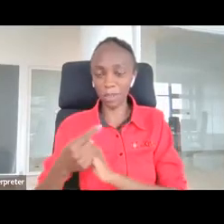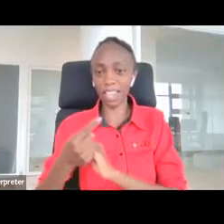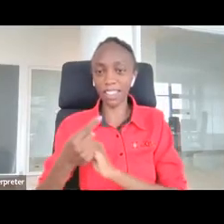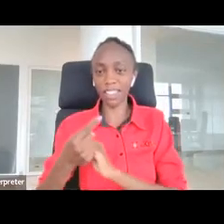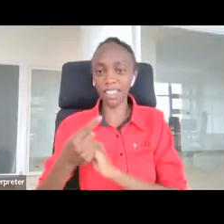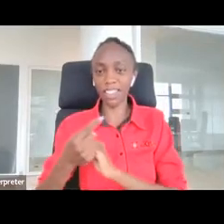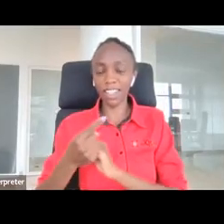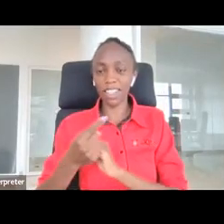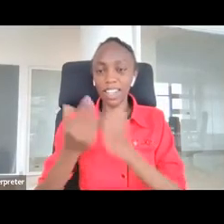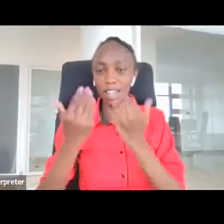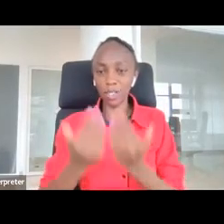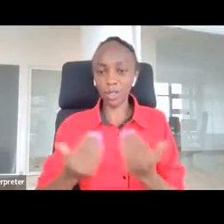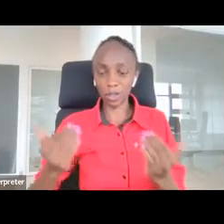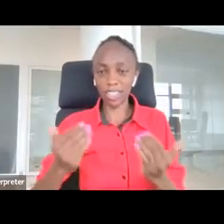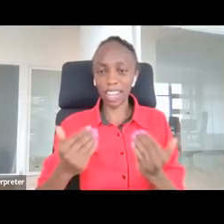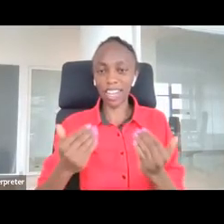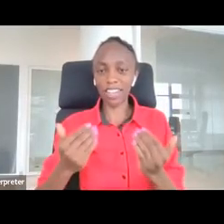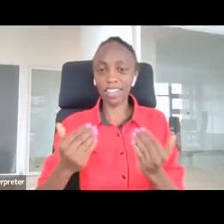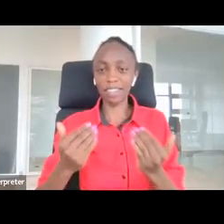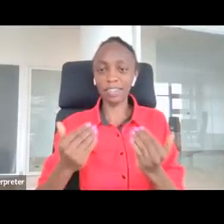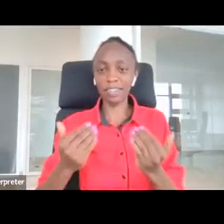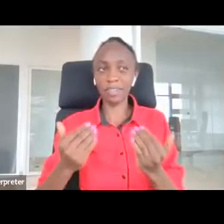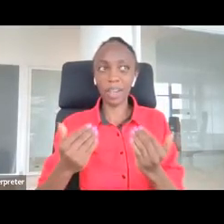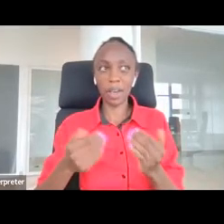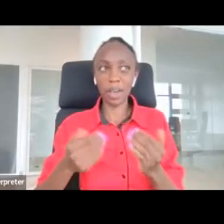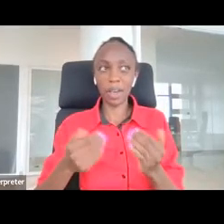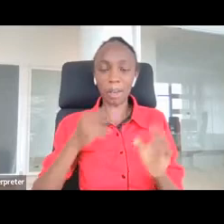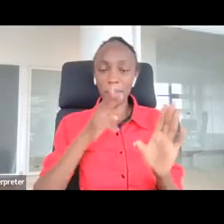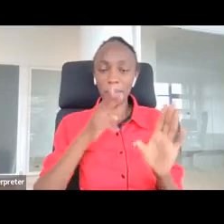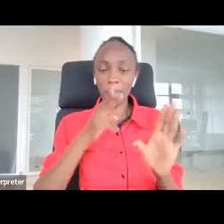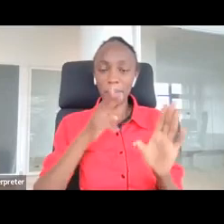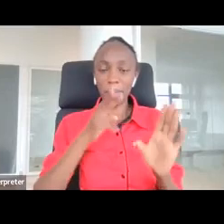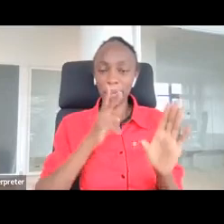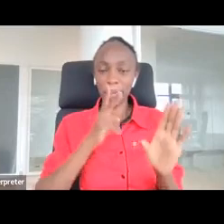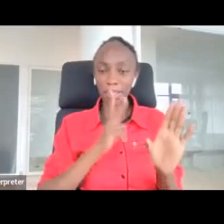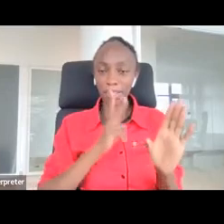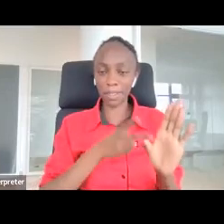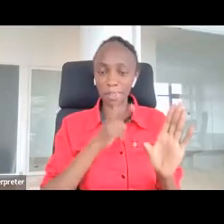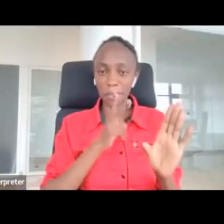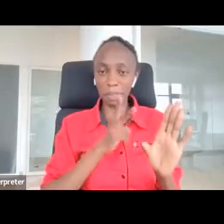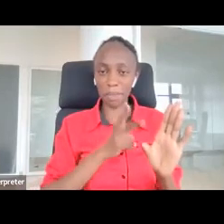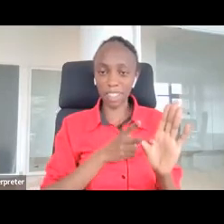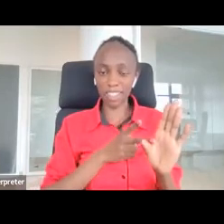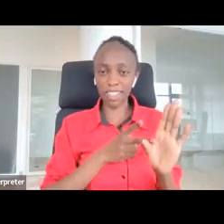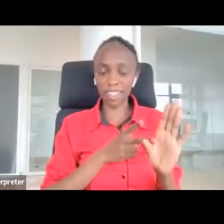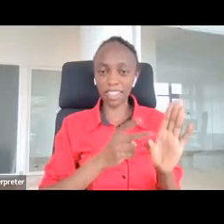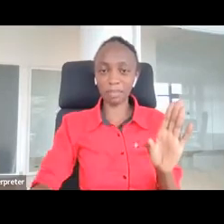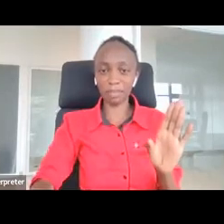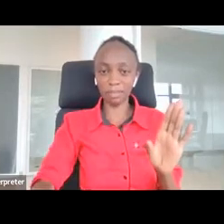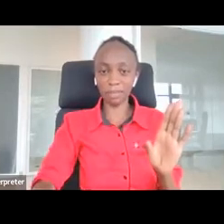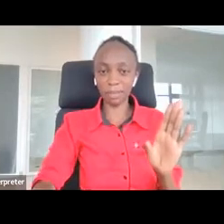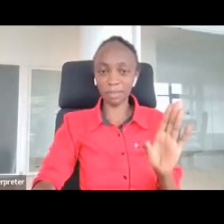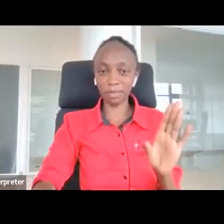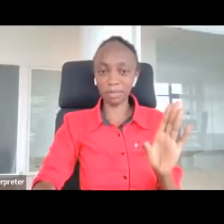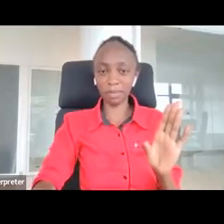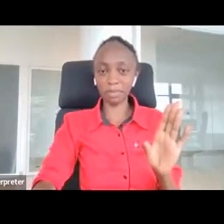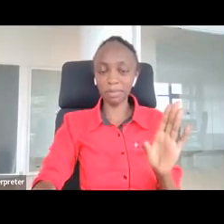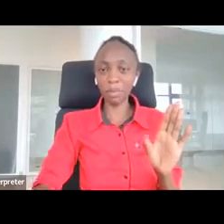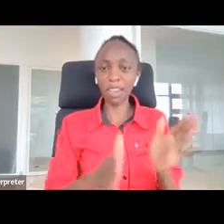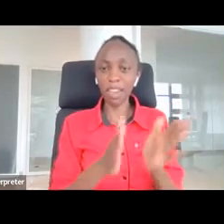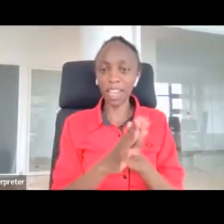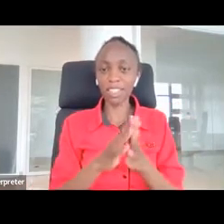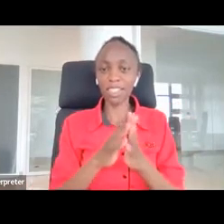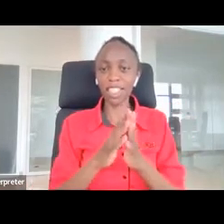submissions marks the level of integration and the level of penetration that the